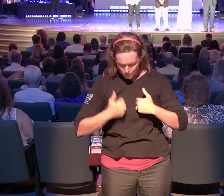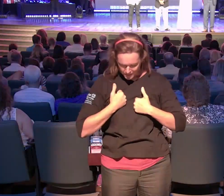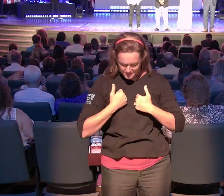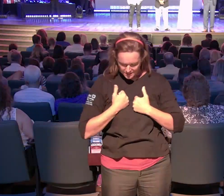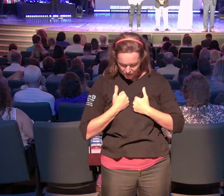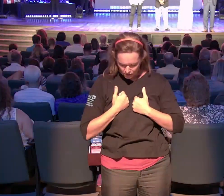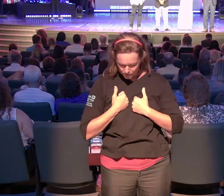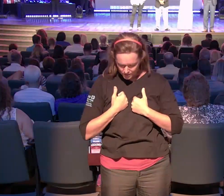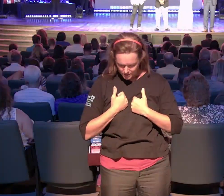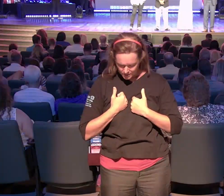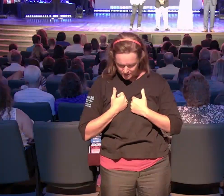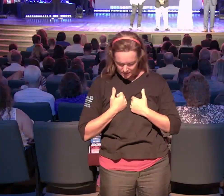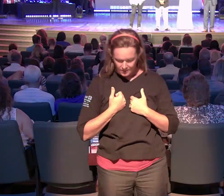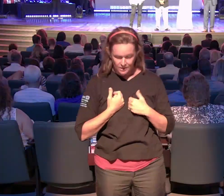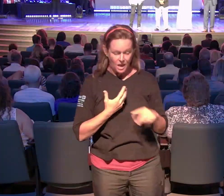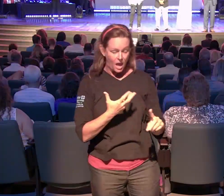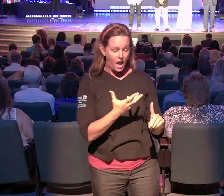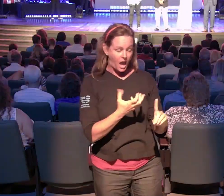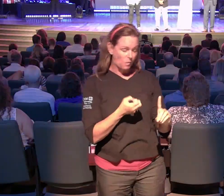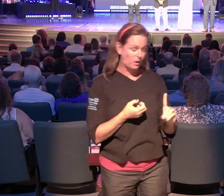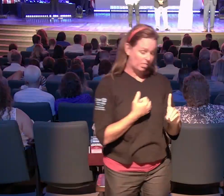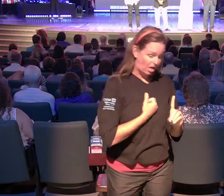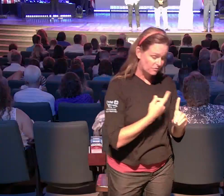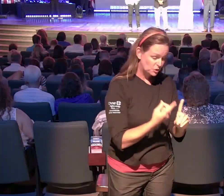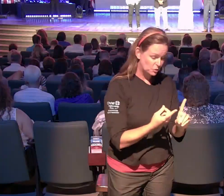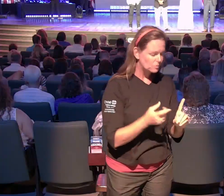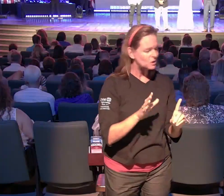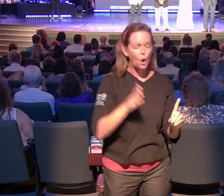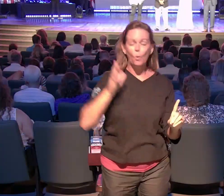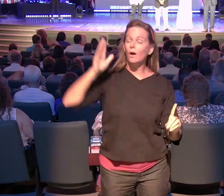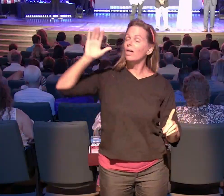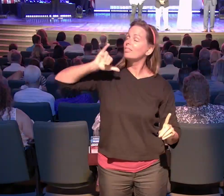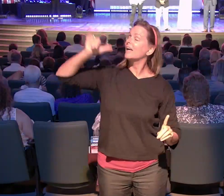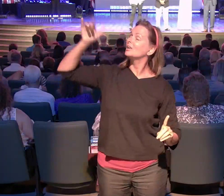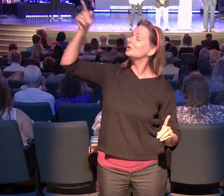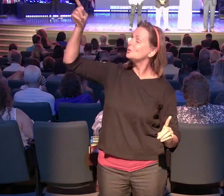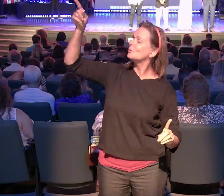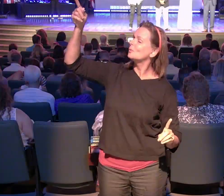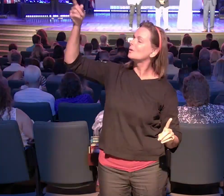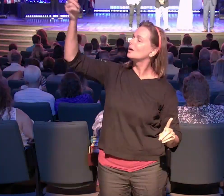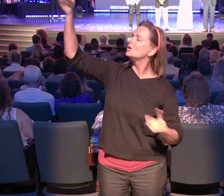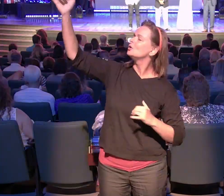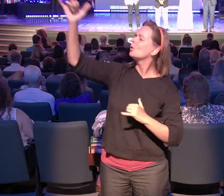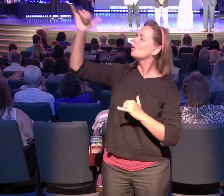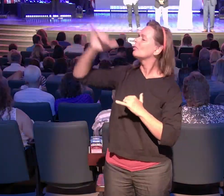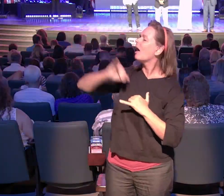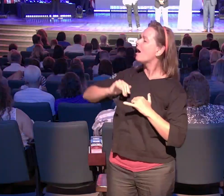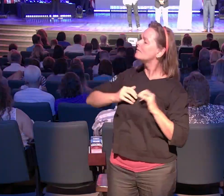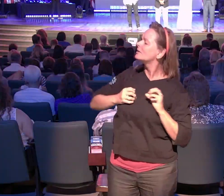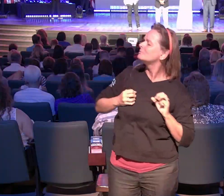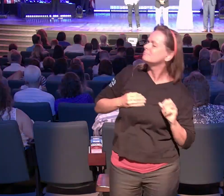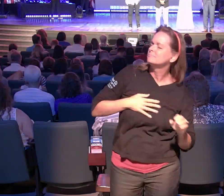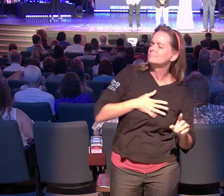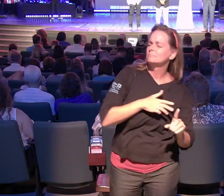not the way that we want to be loved or the way that we think they should be loved, but God, that we would see with your